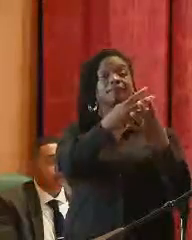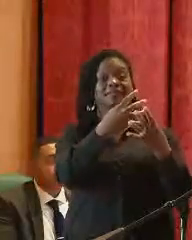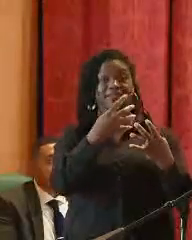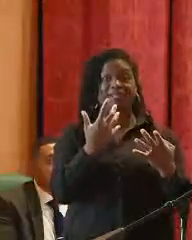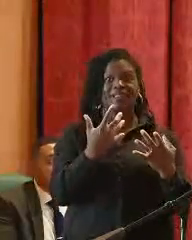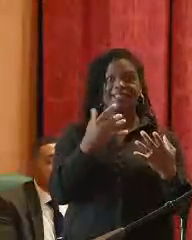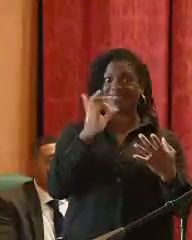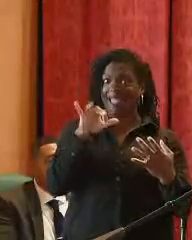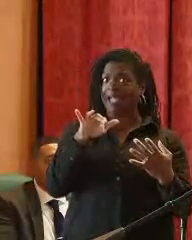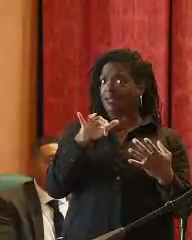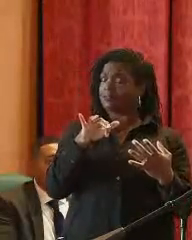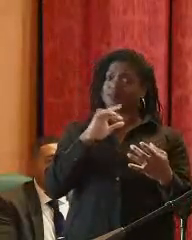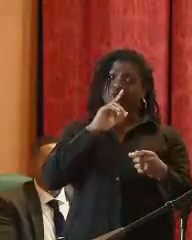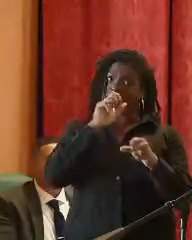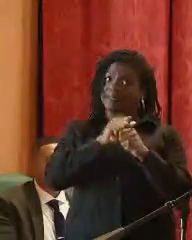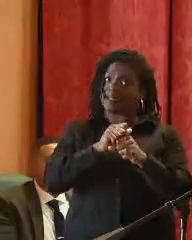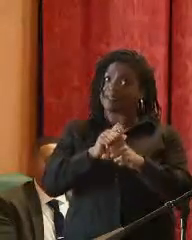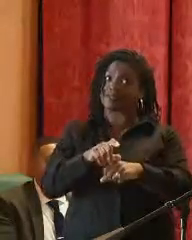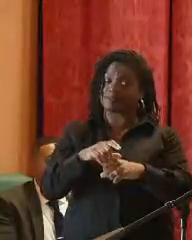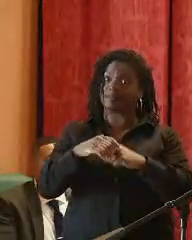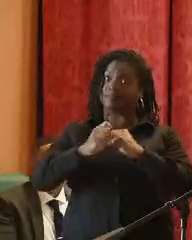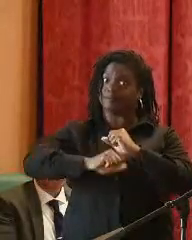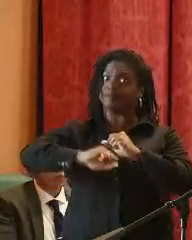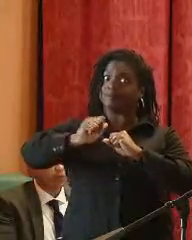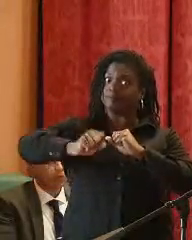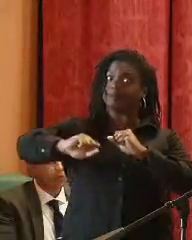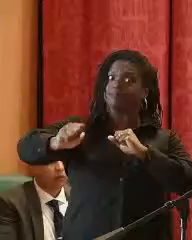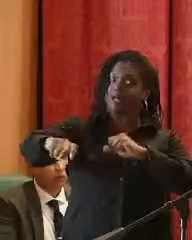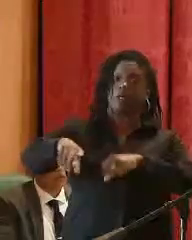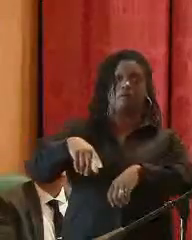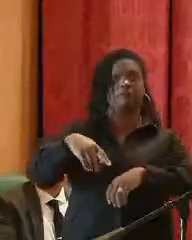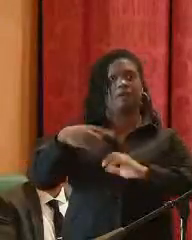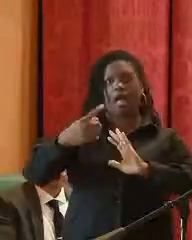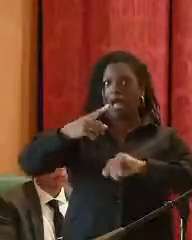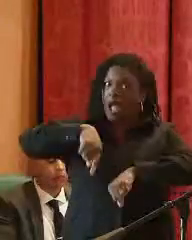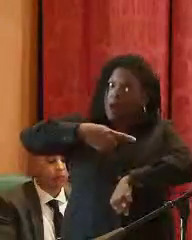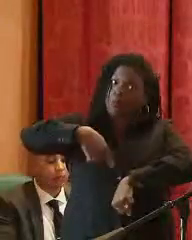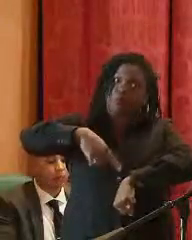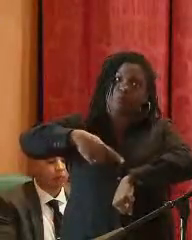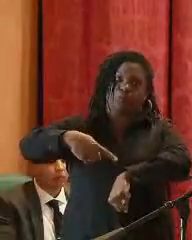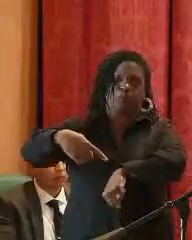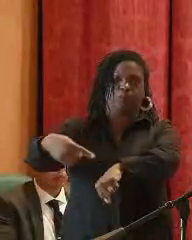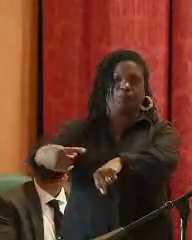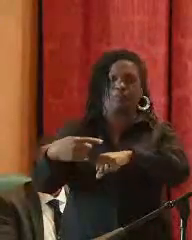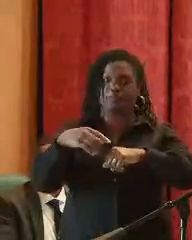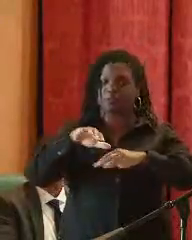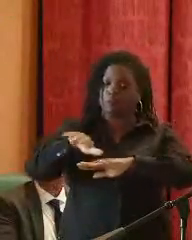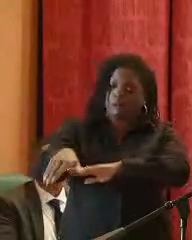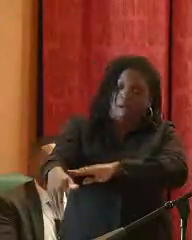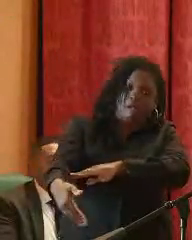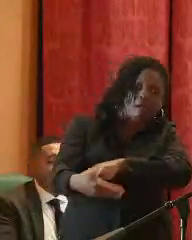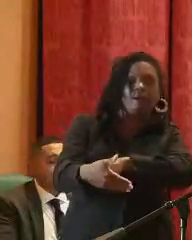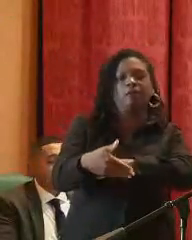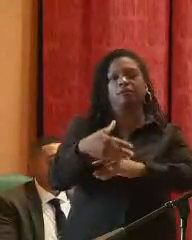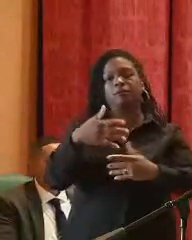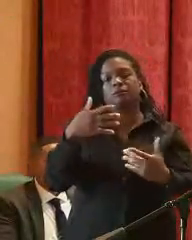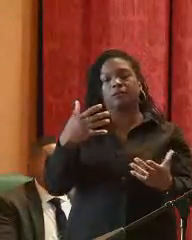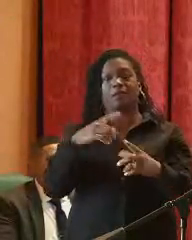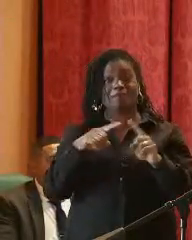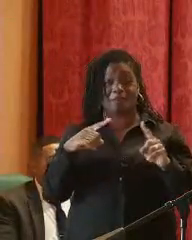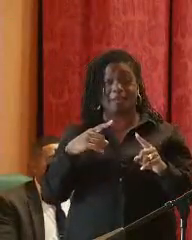visit long days and you visit over the weekend and you visit late at night. But Gail has been there